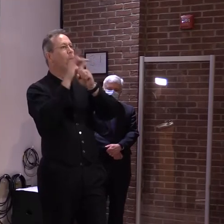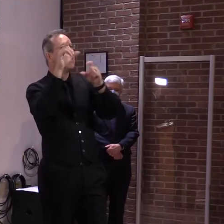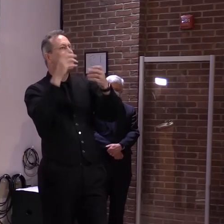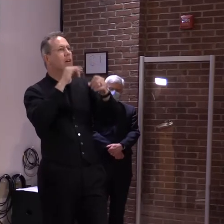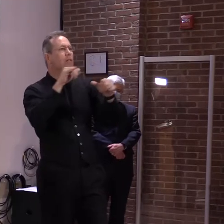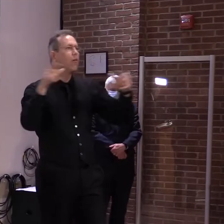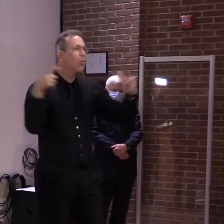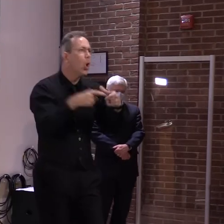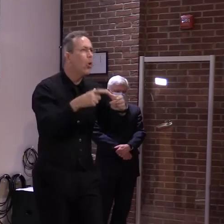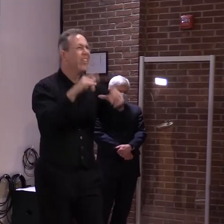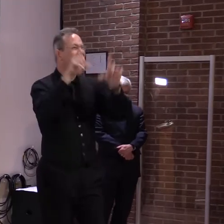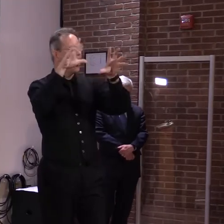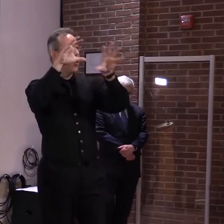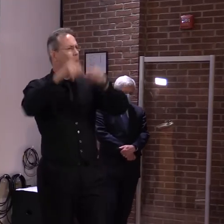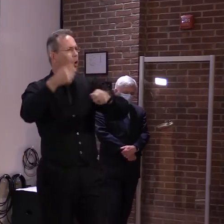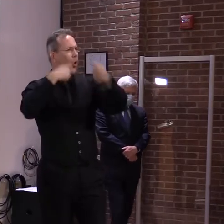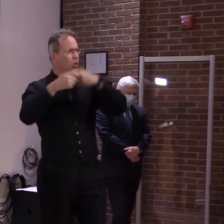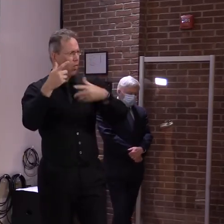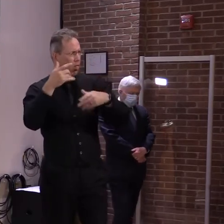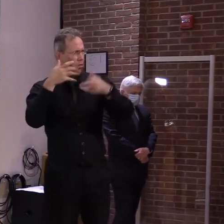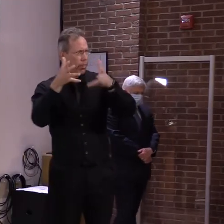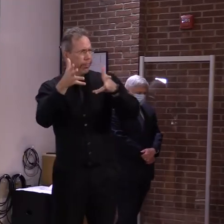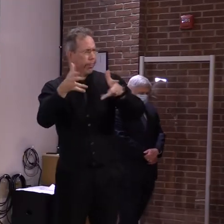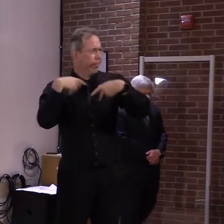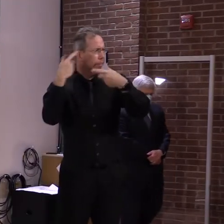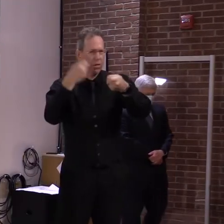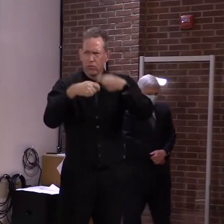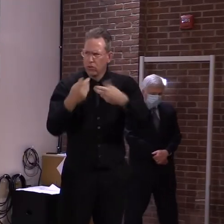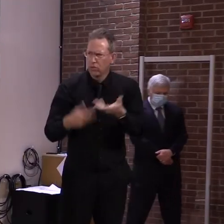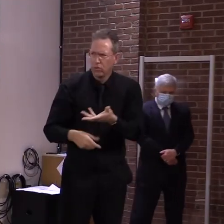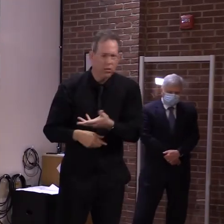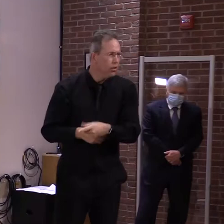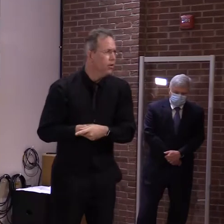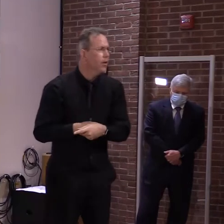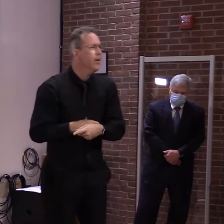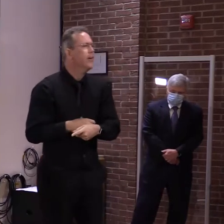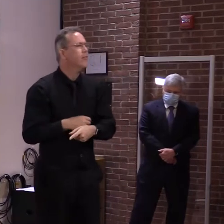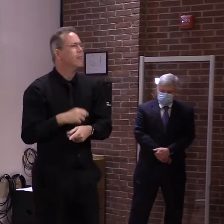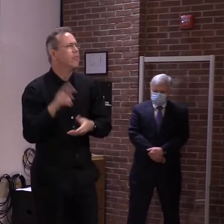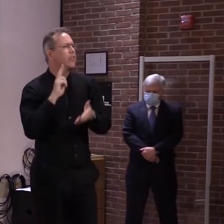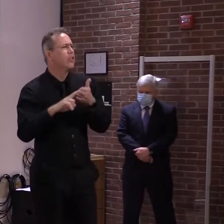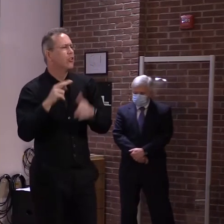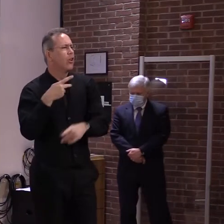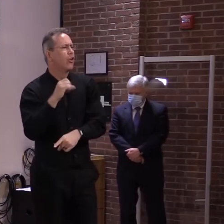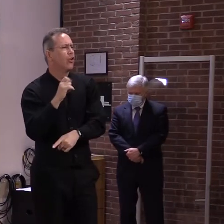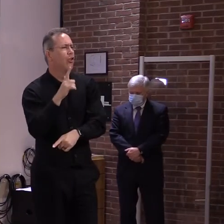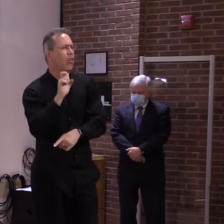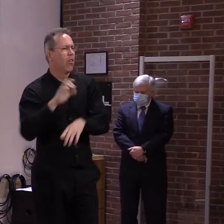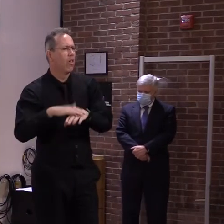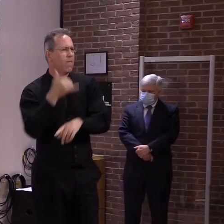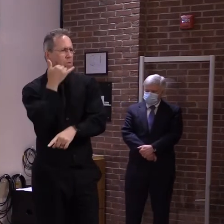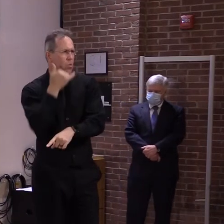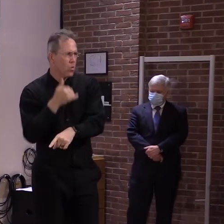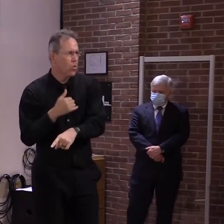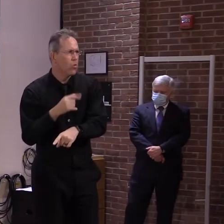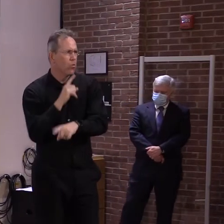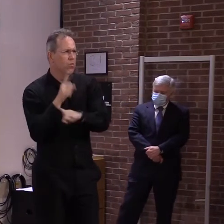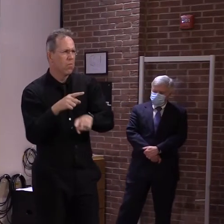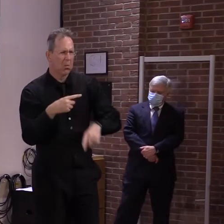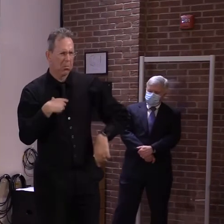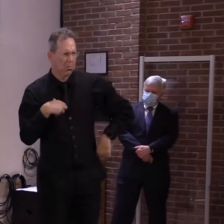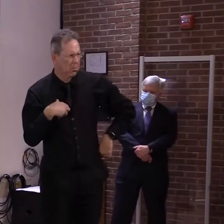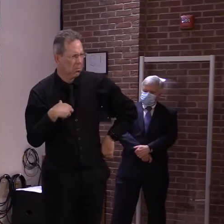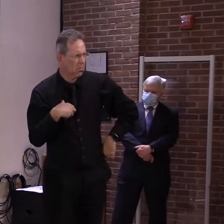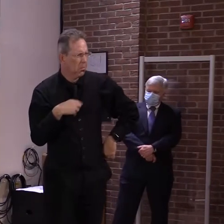I'm here. Okay. I am. I wish I had an answer. I actually don't have an answer. This is the first I've heard of this,